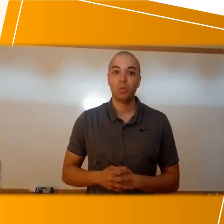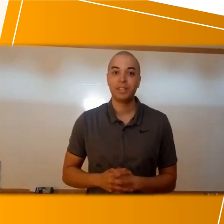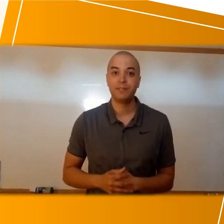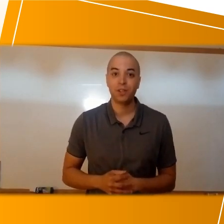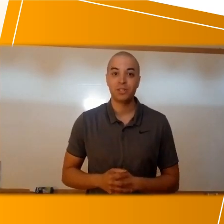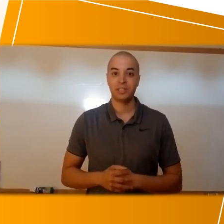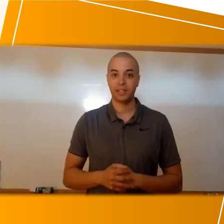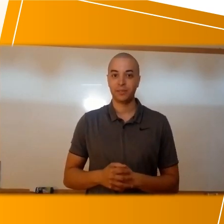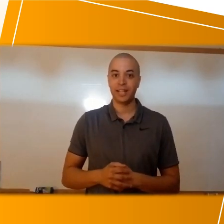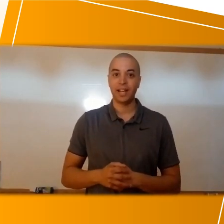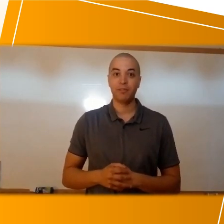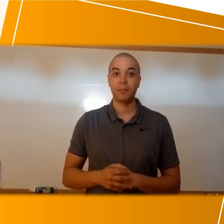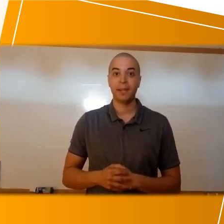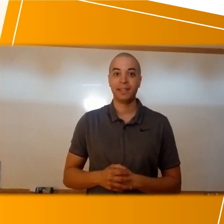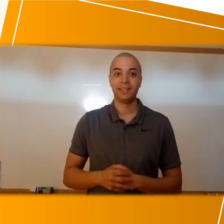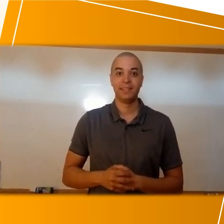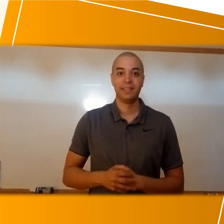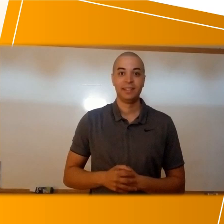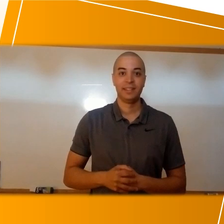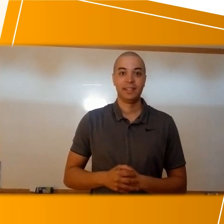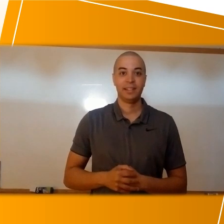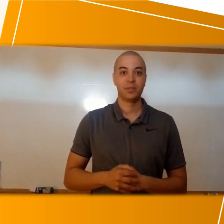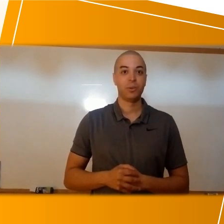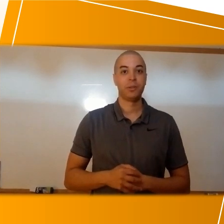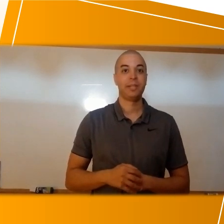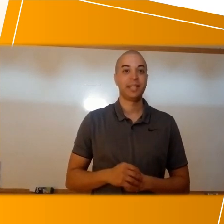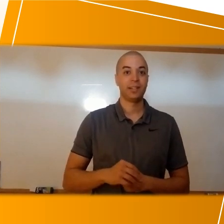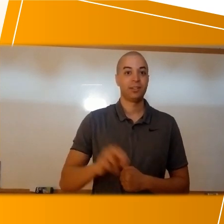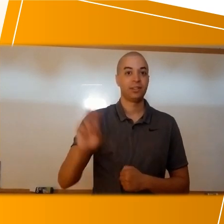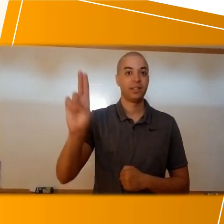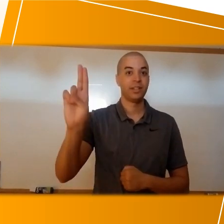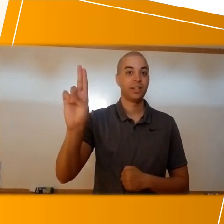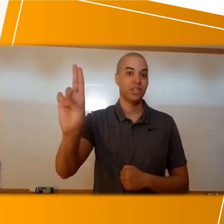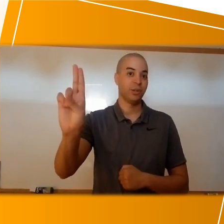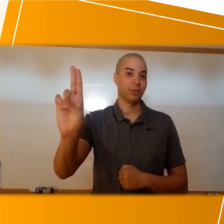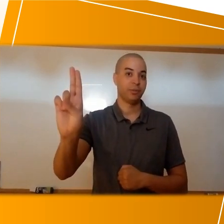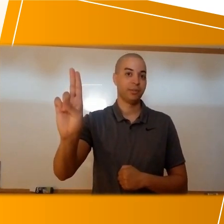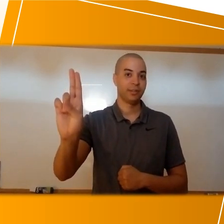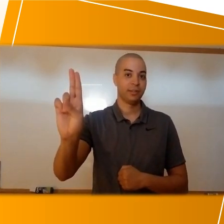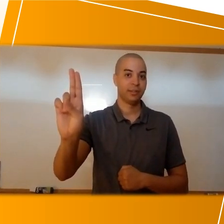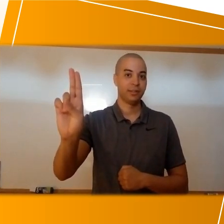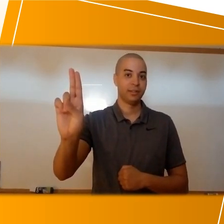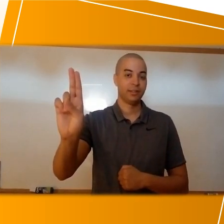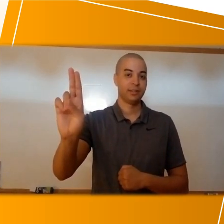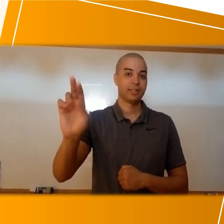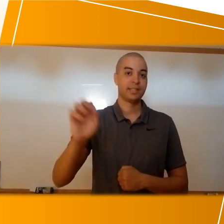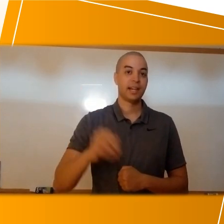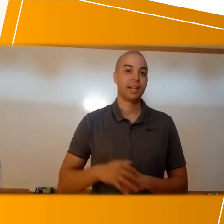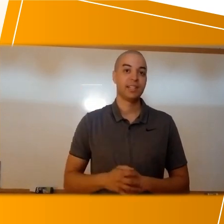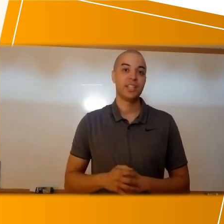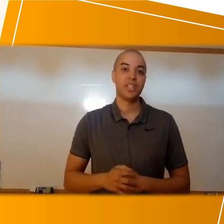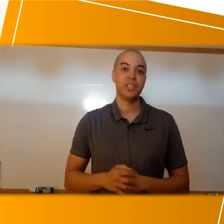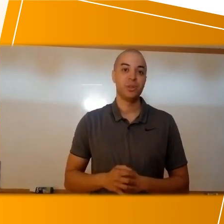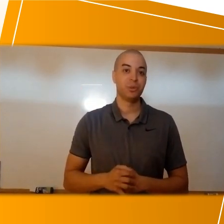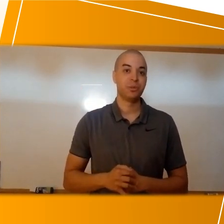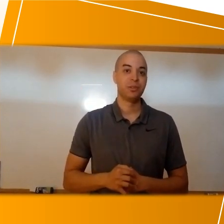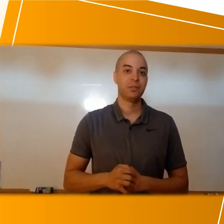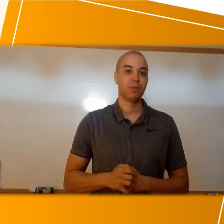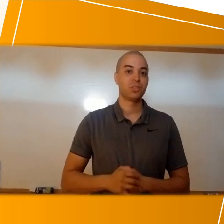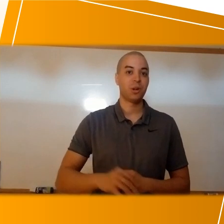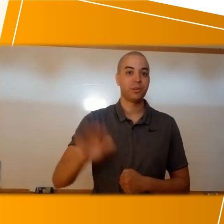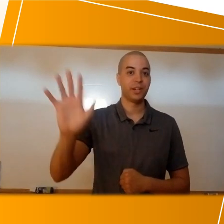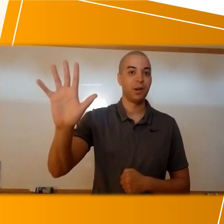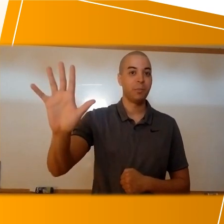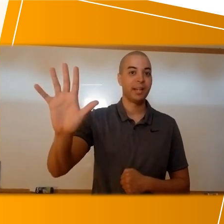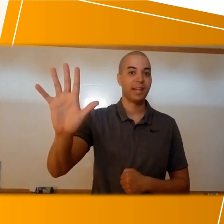Our 21st letter of the alphabet is going to be letter U. To sign U,